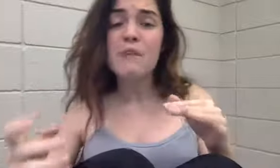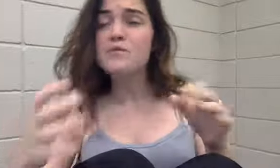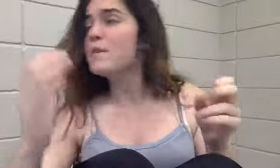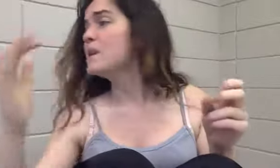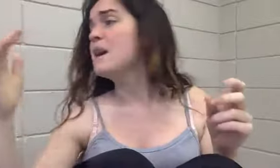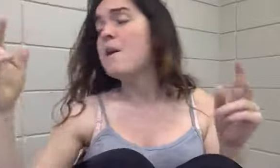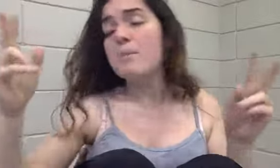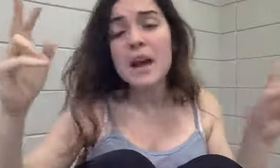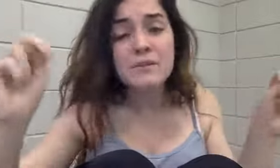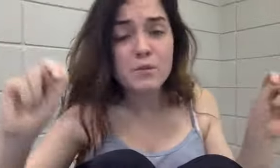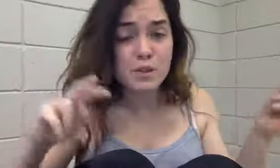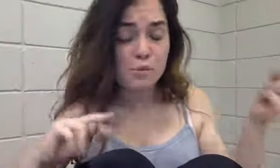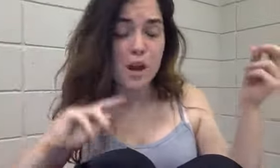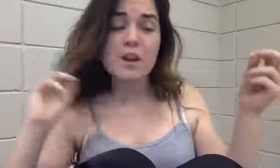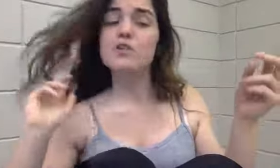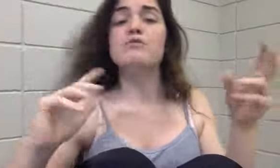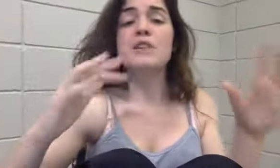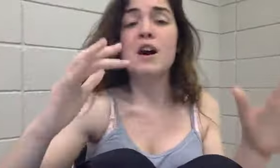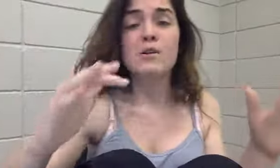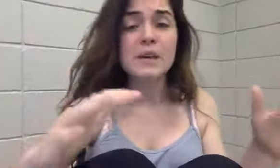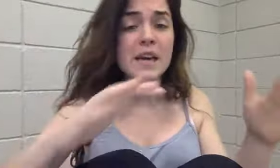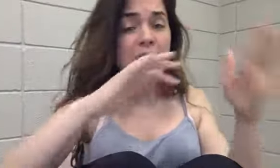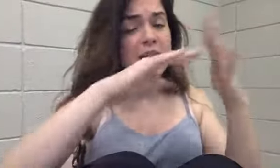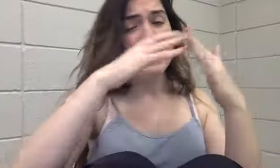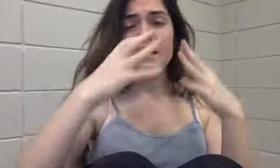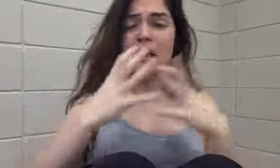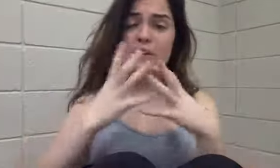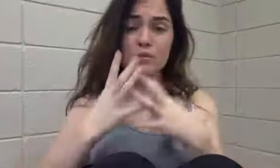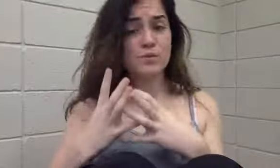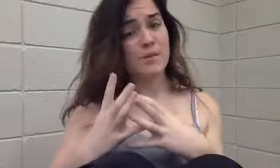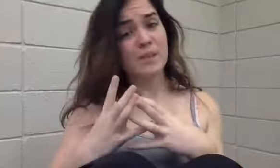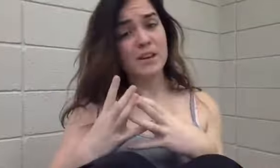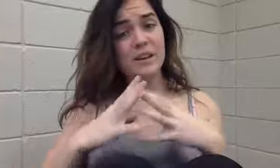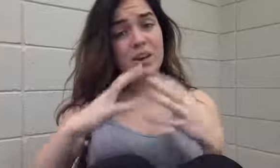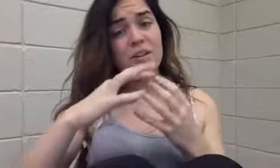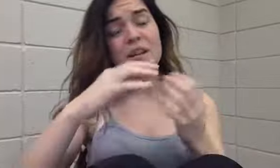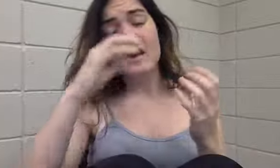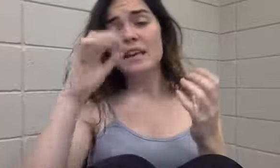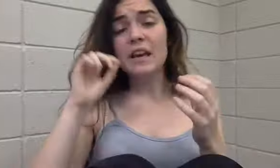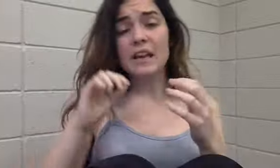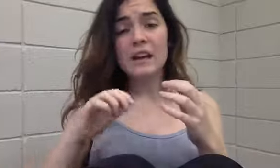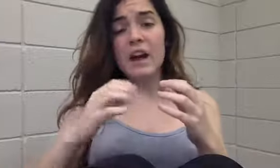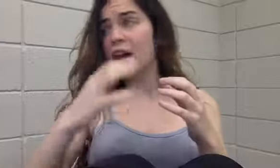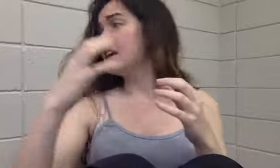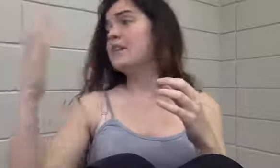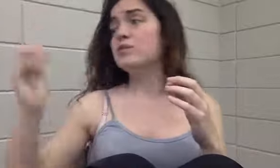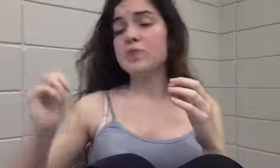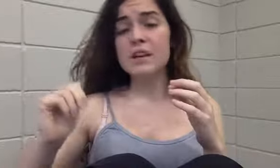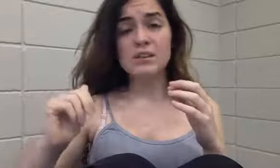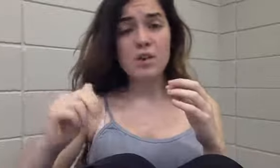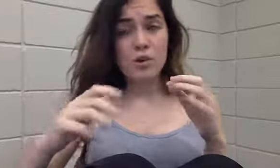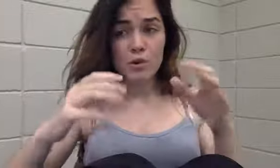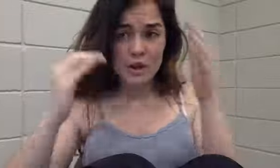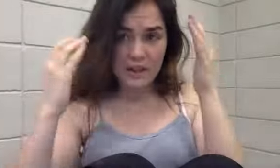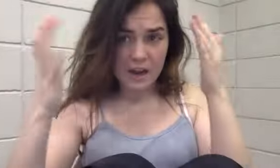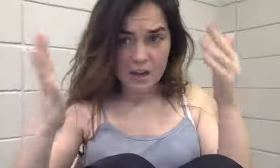me banned from somewhere, or you tell me that I can't do something, or that I can't do this, or you think that you're going to